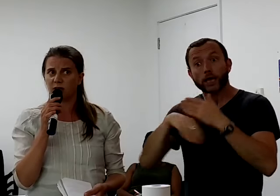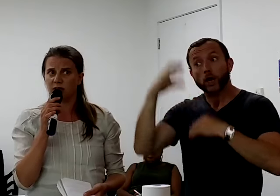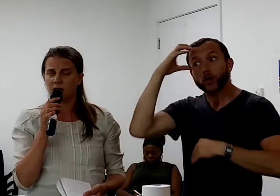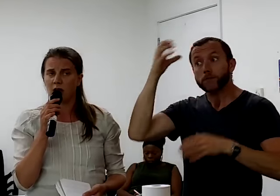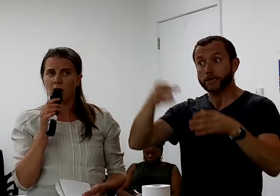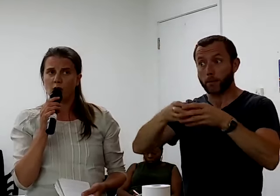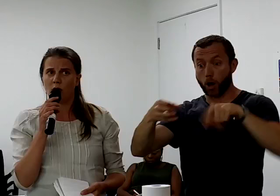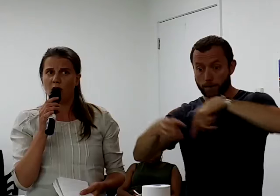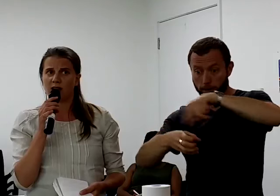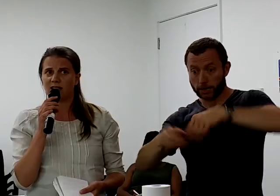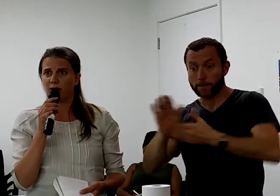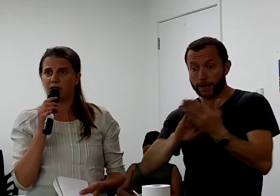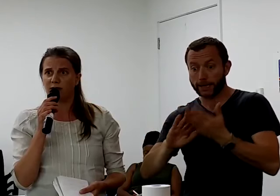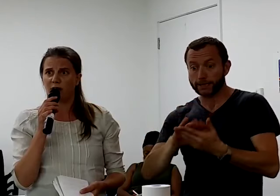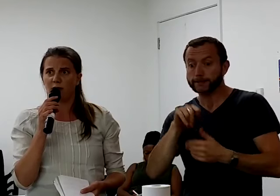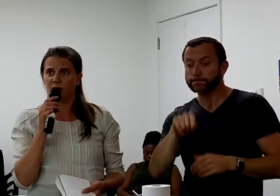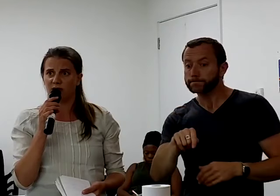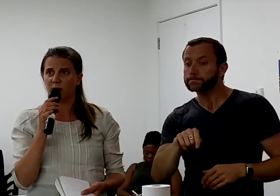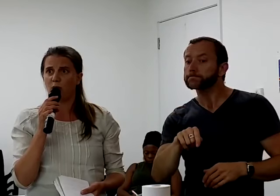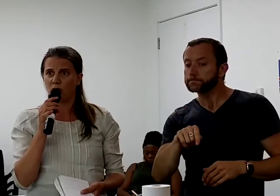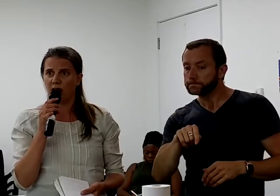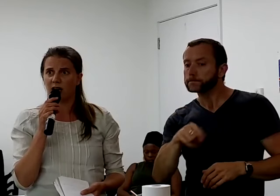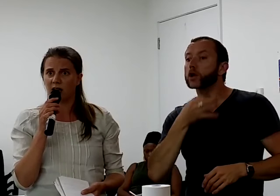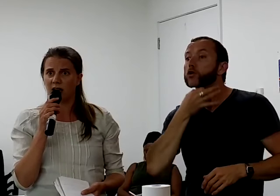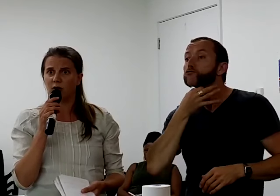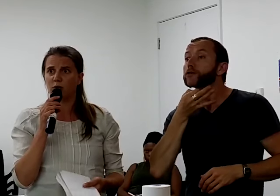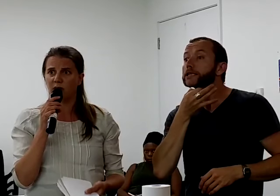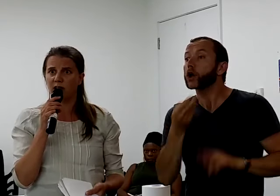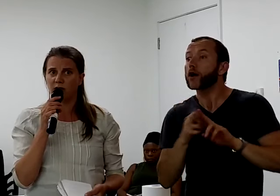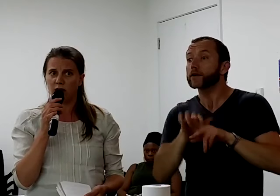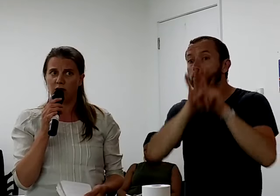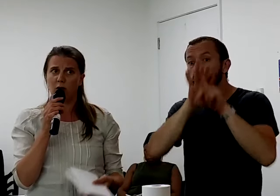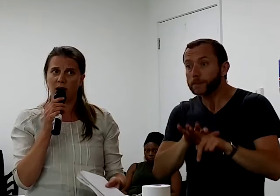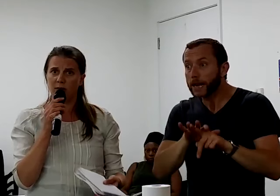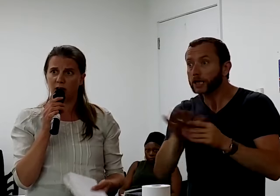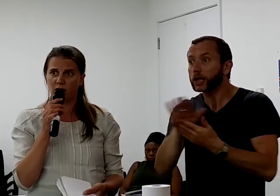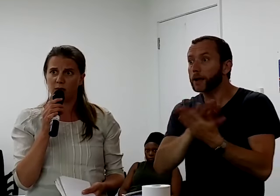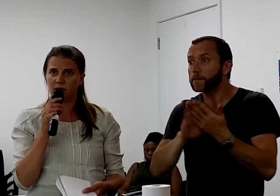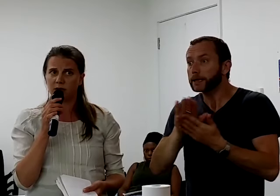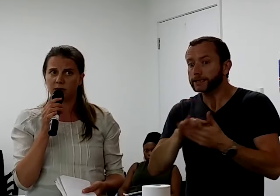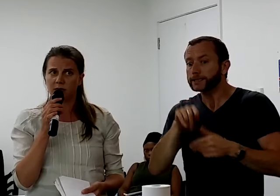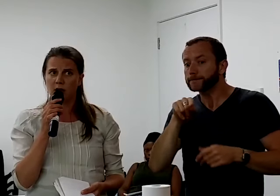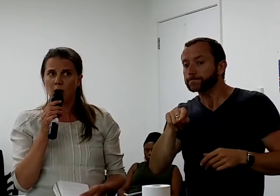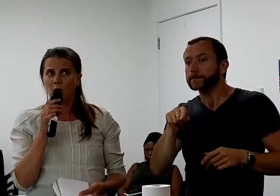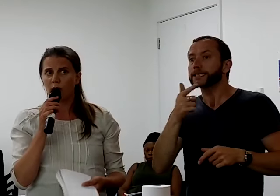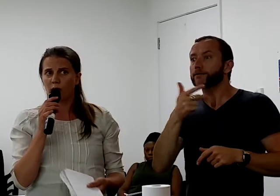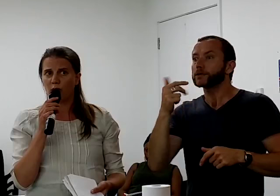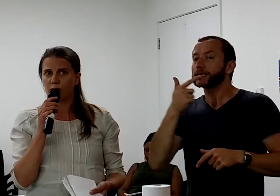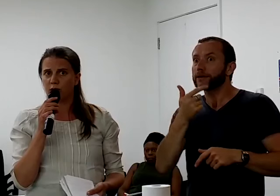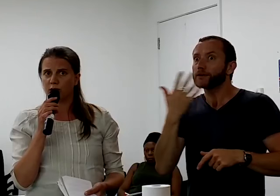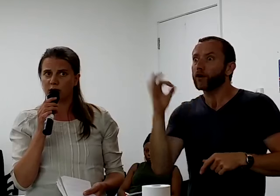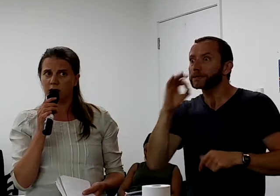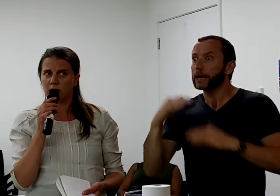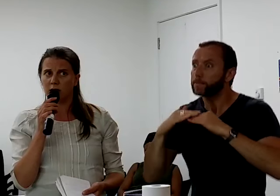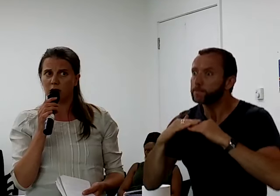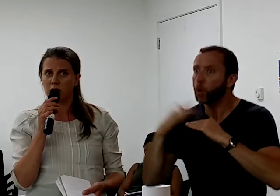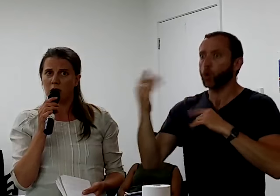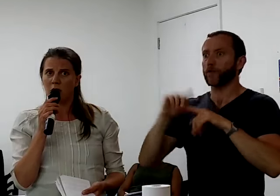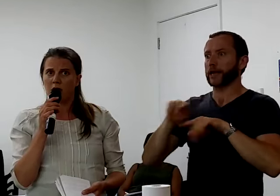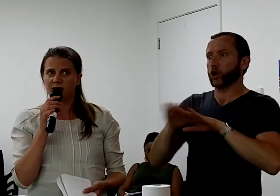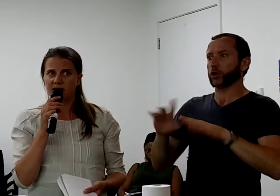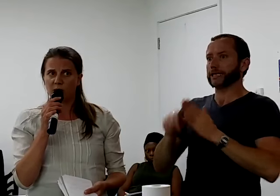government department, you are 75% more likely to be given a bad performance. We also